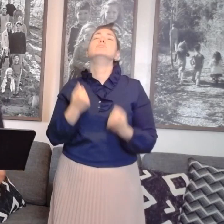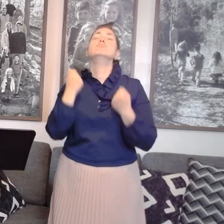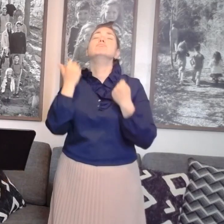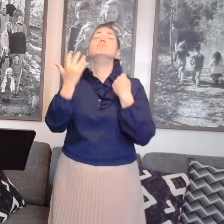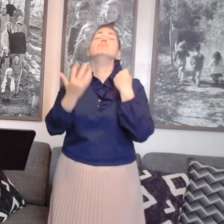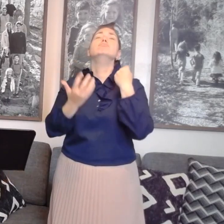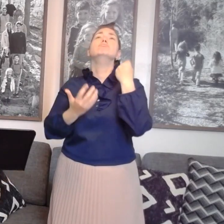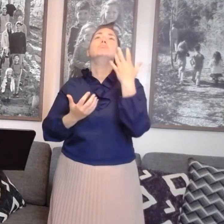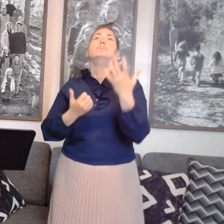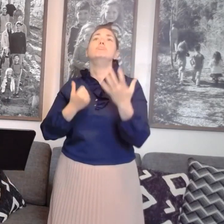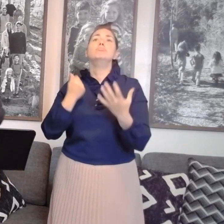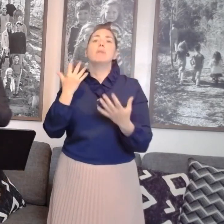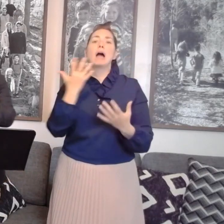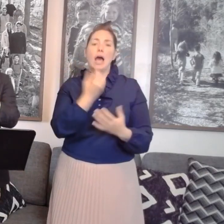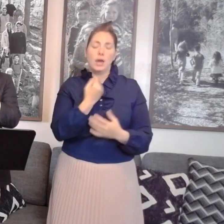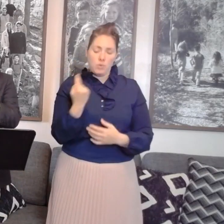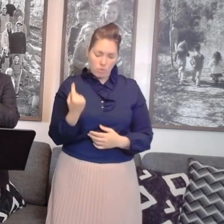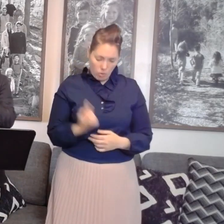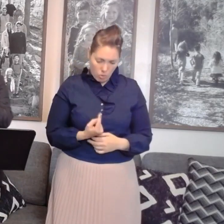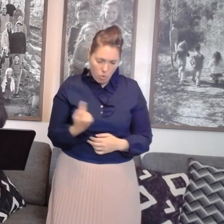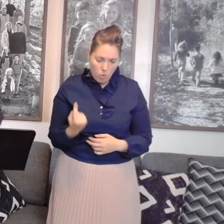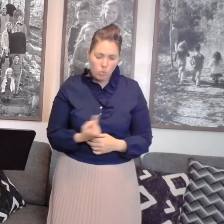And